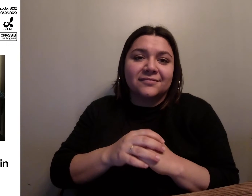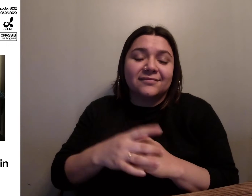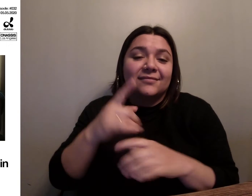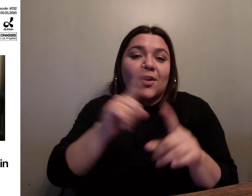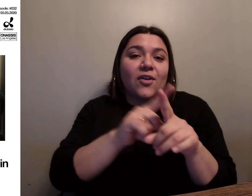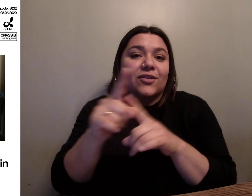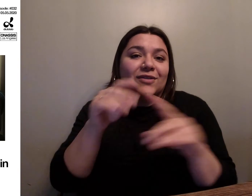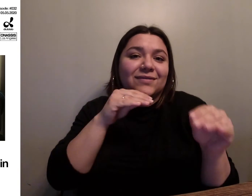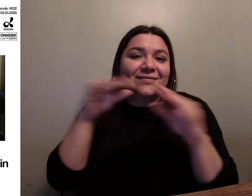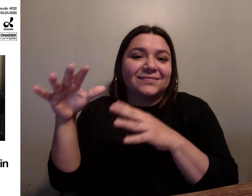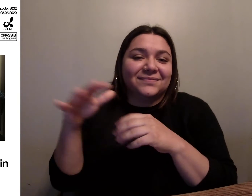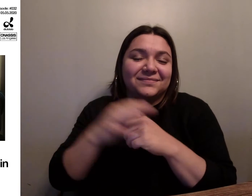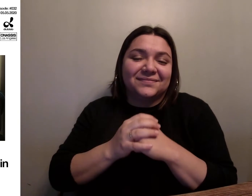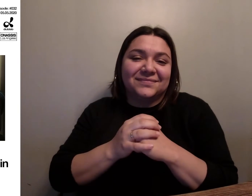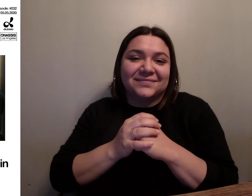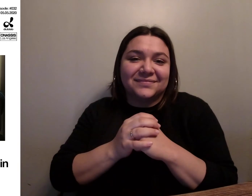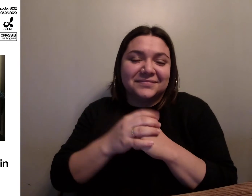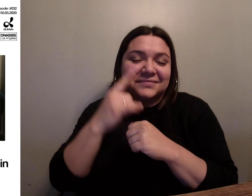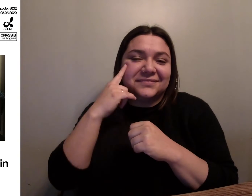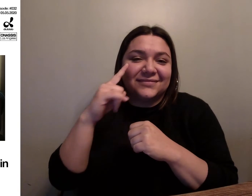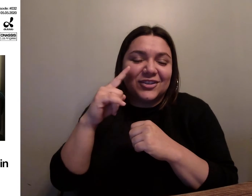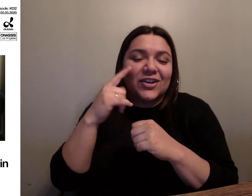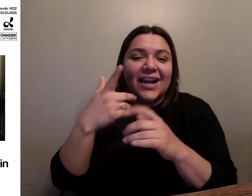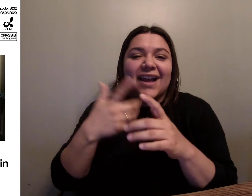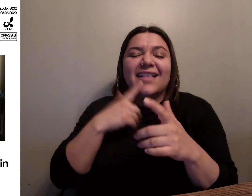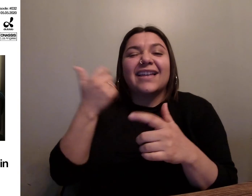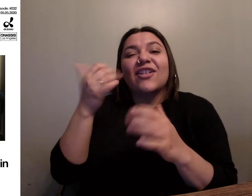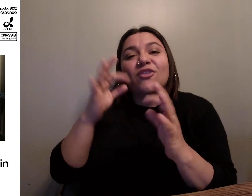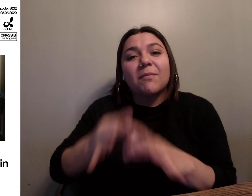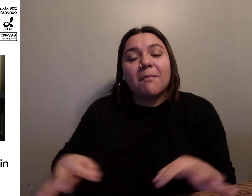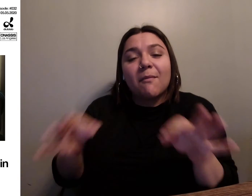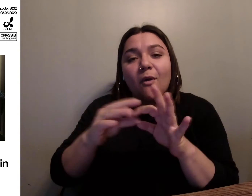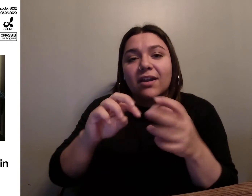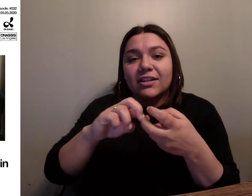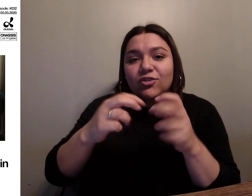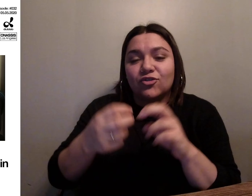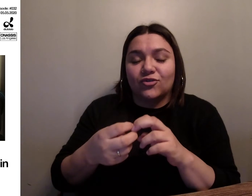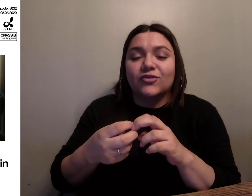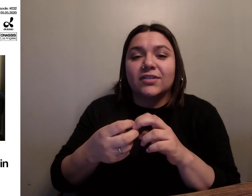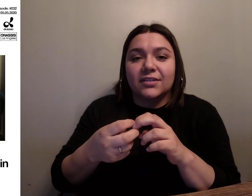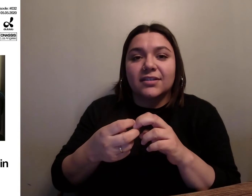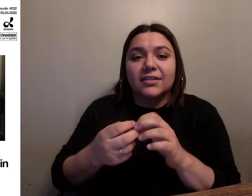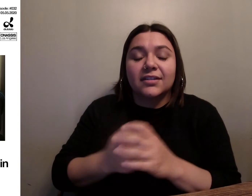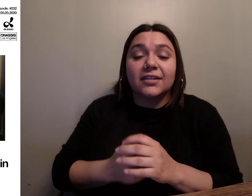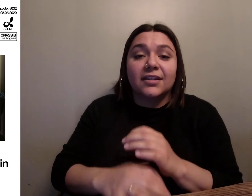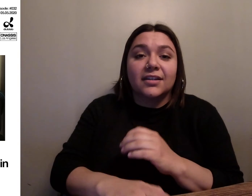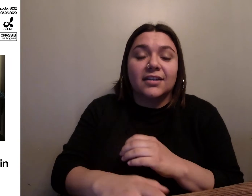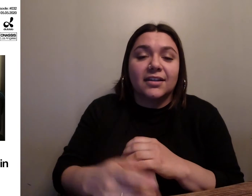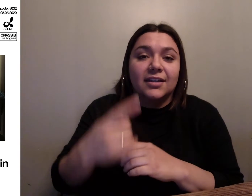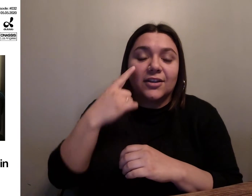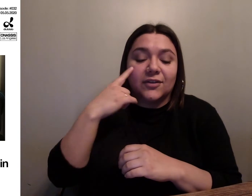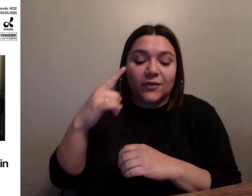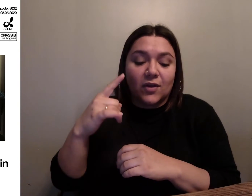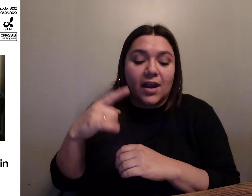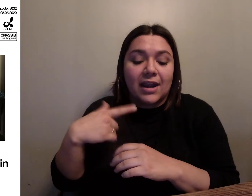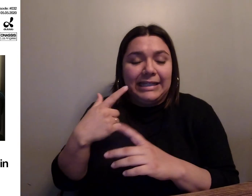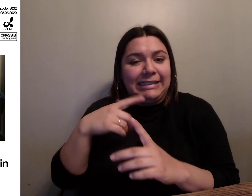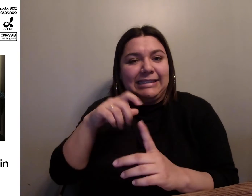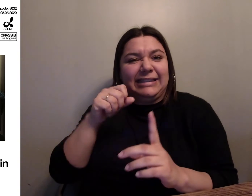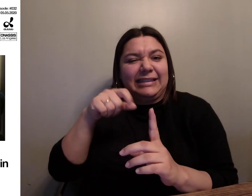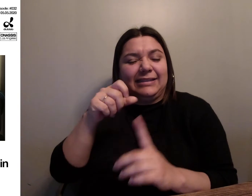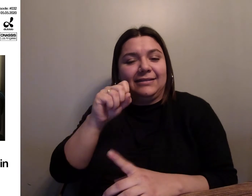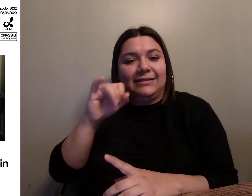signals to us about what's happening in our environment. In Germany, 70% of the insects have gone. We're looking